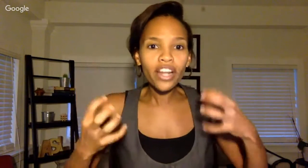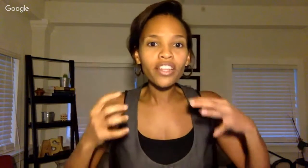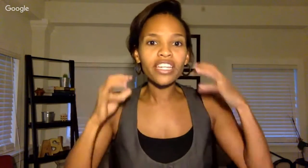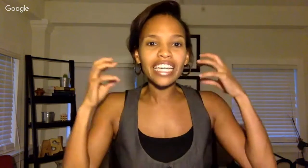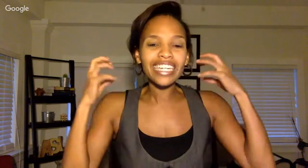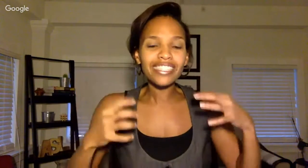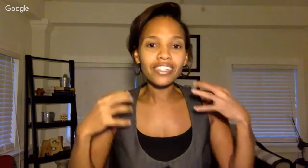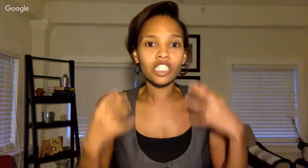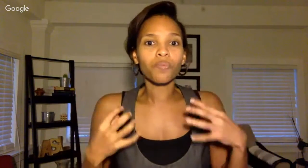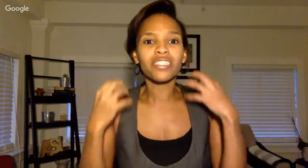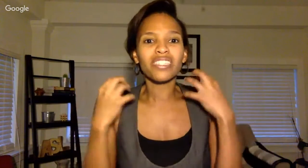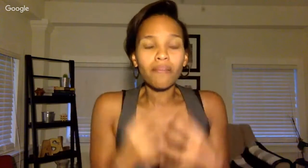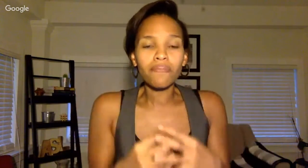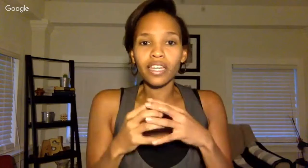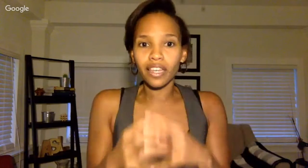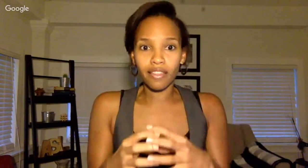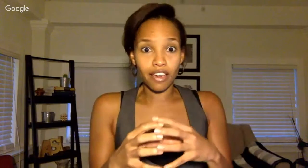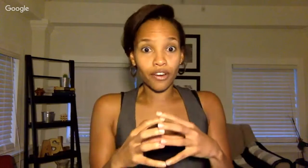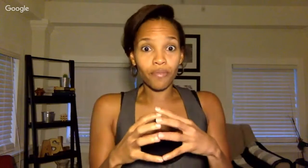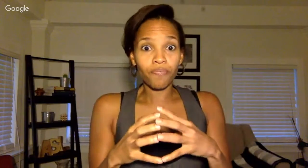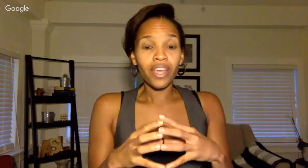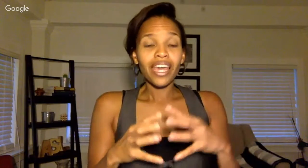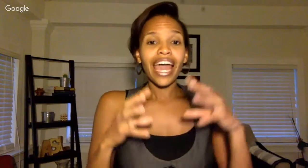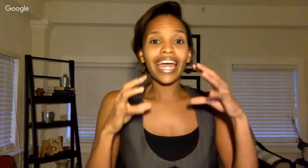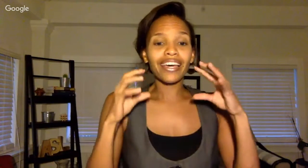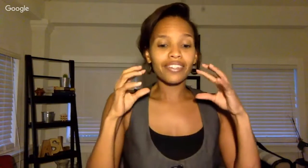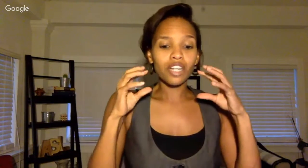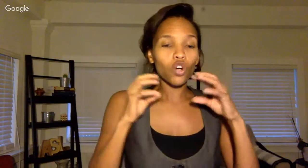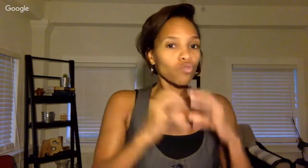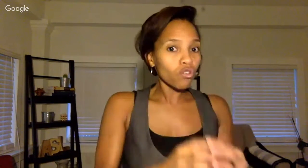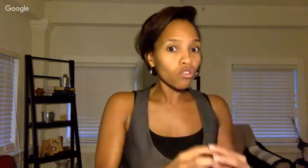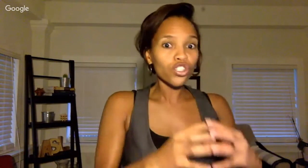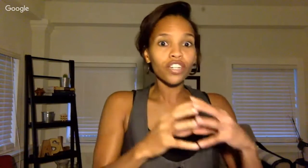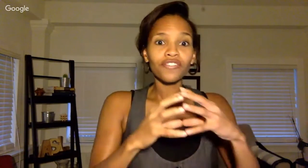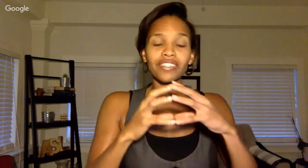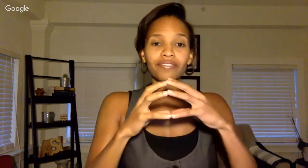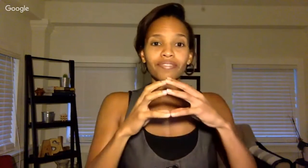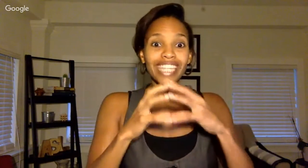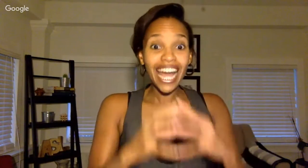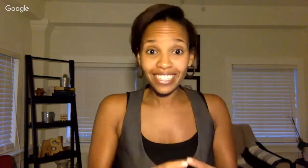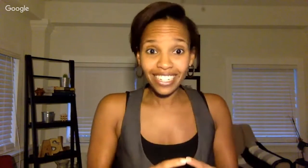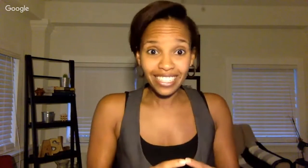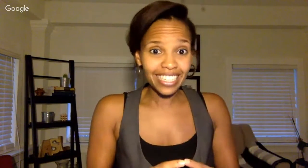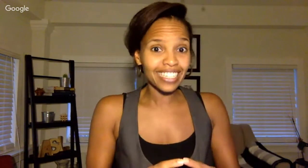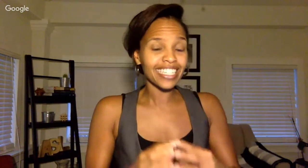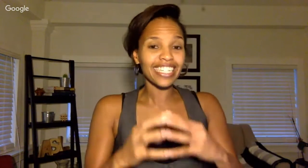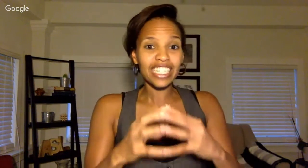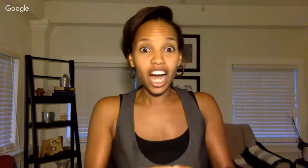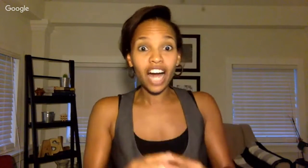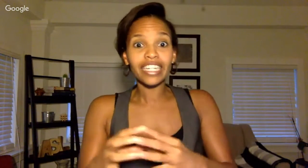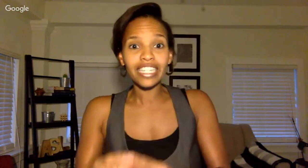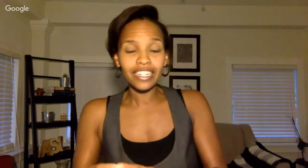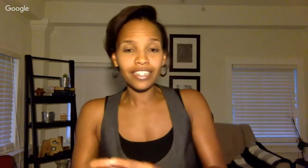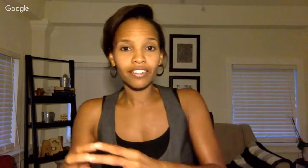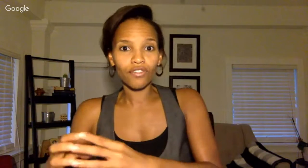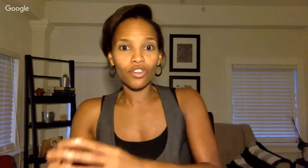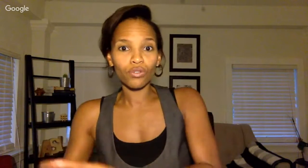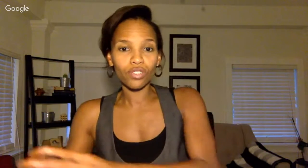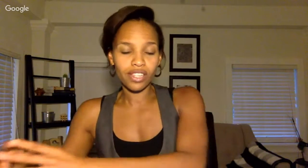the instinct is to put something in there, and a role shift technically does not need those